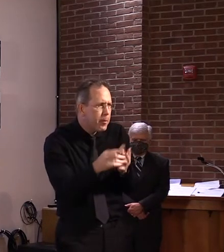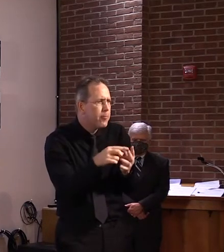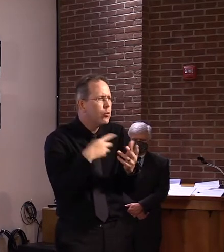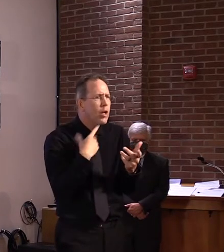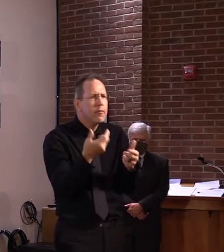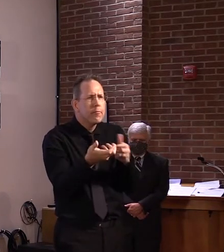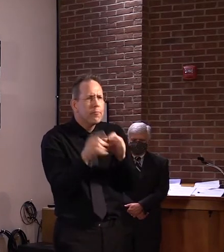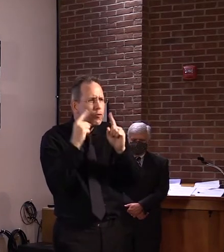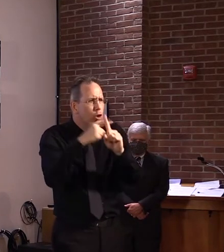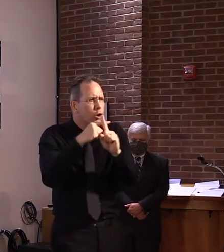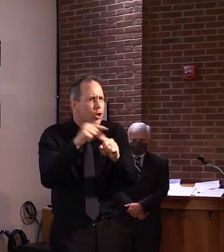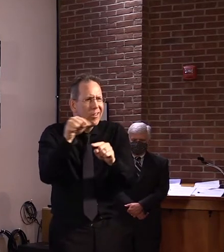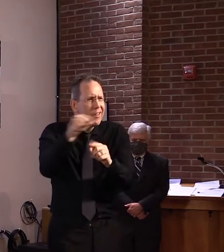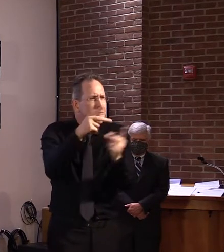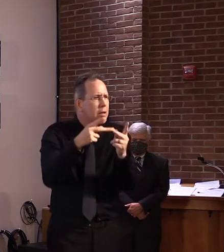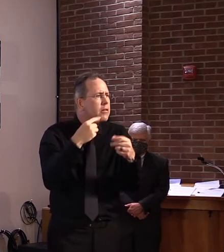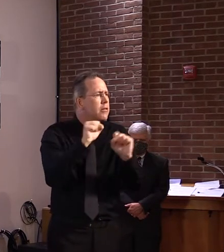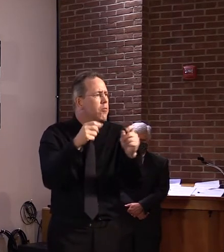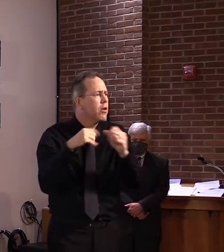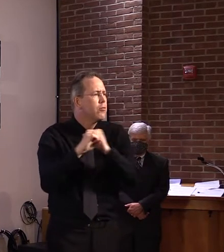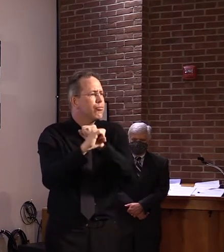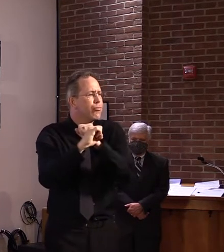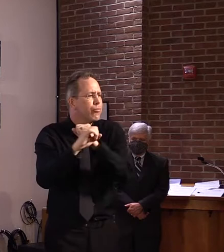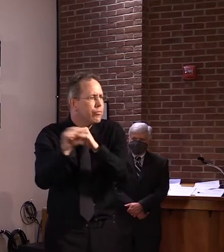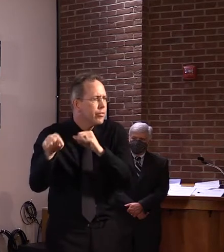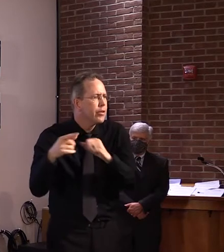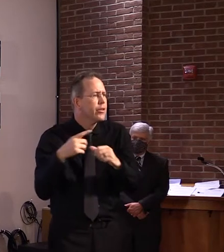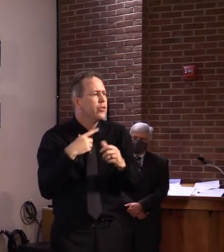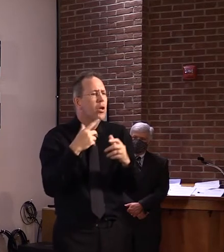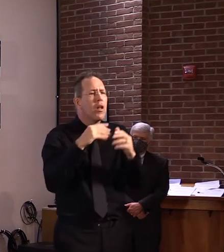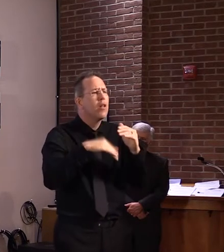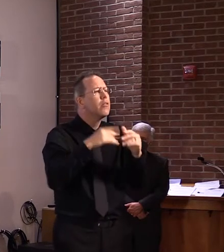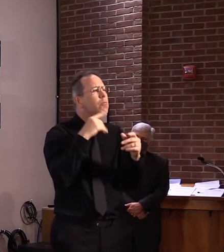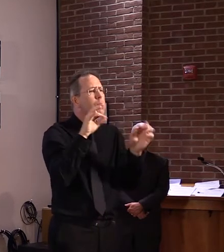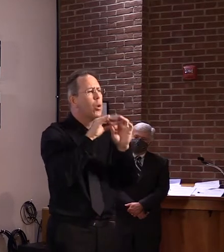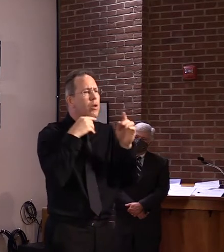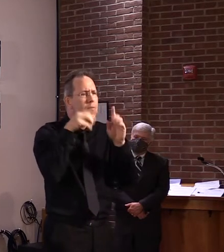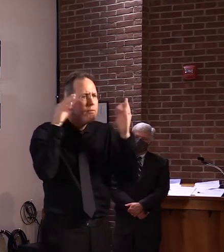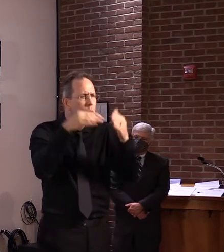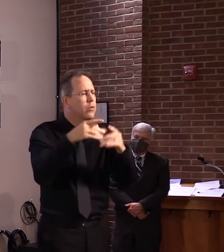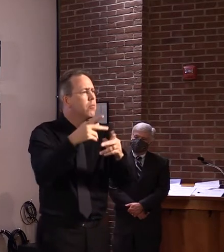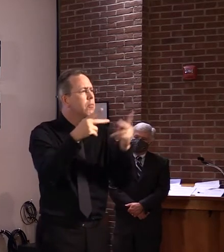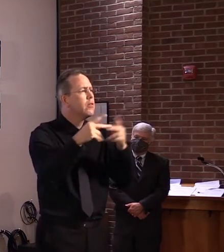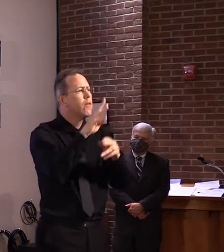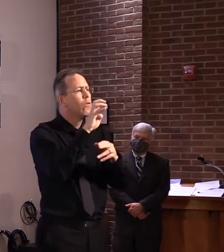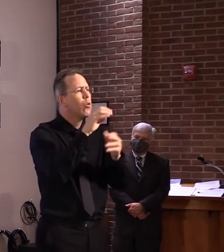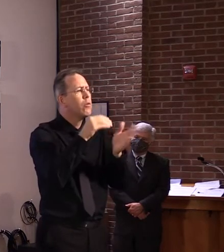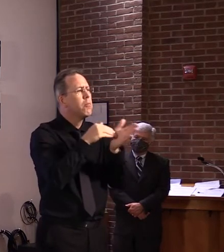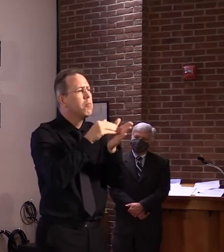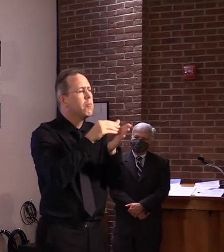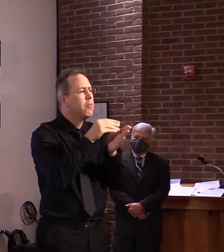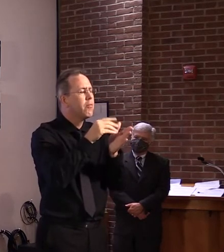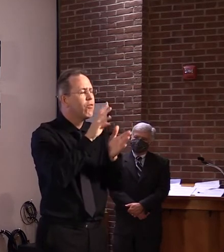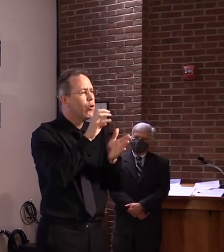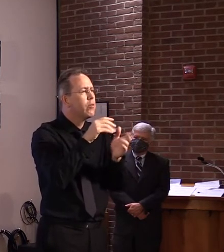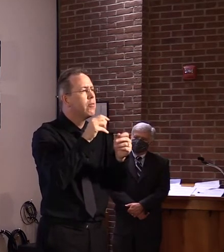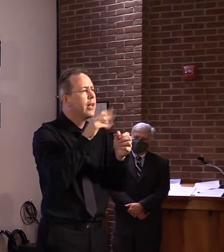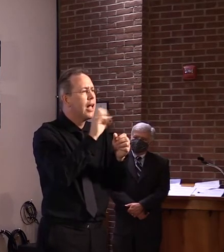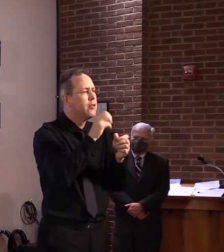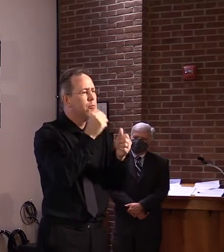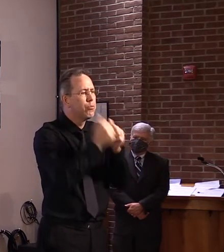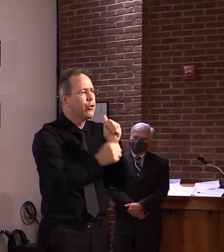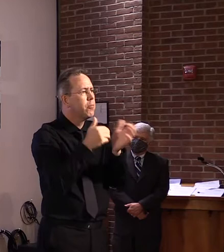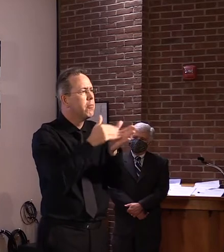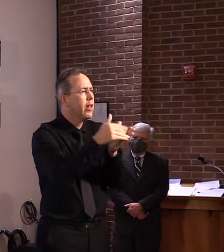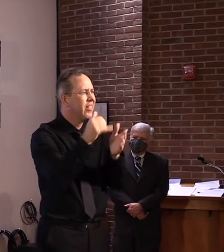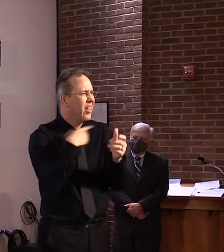areas that are in that 400 or less active cases per 1 million. I think we'll know so better. What does that kind of marketing